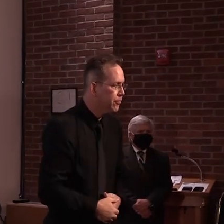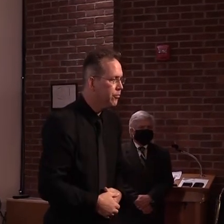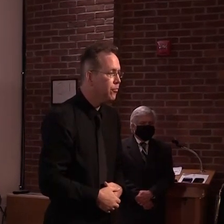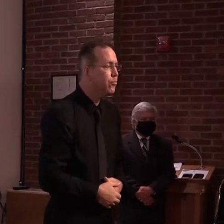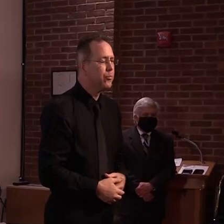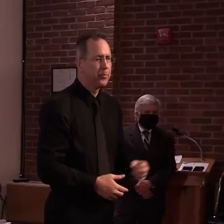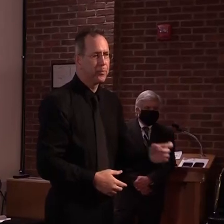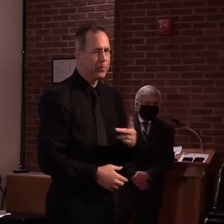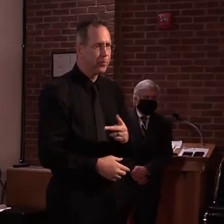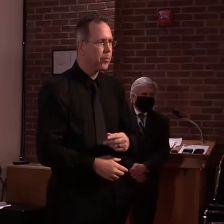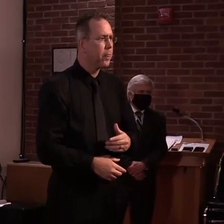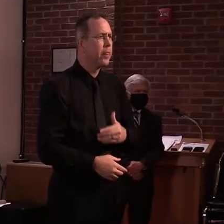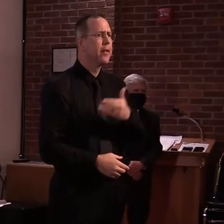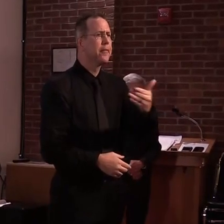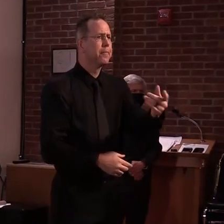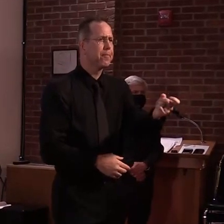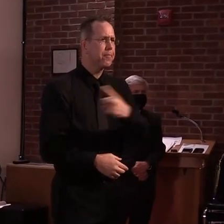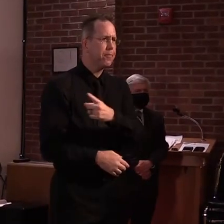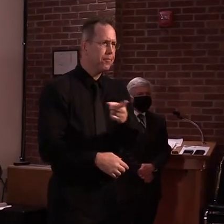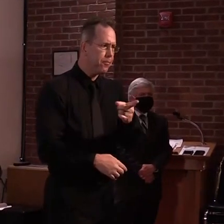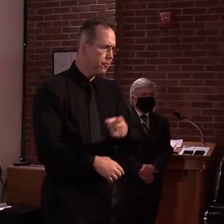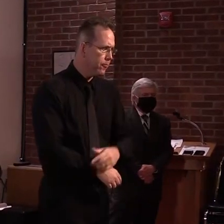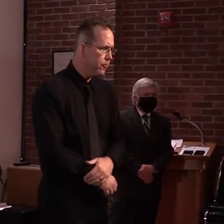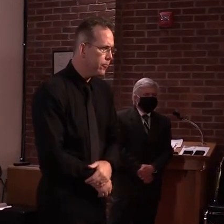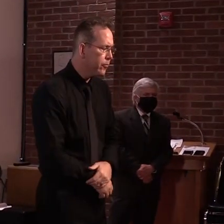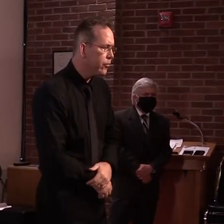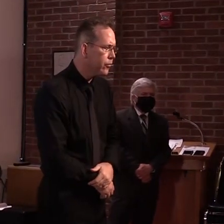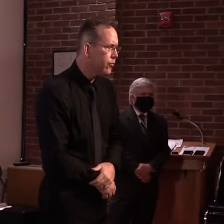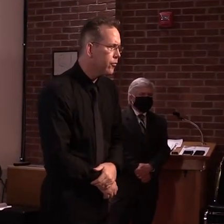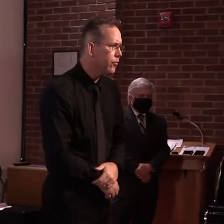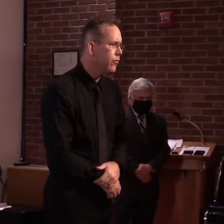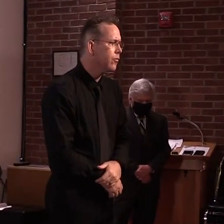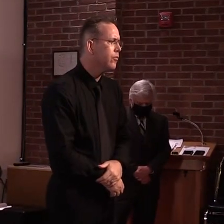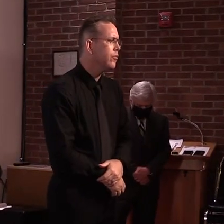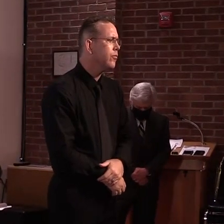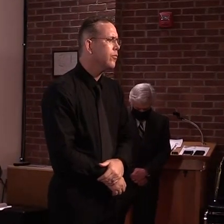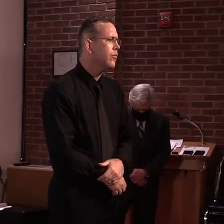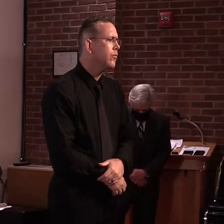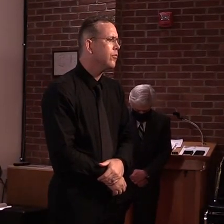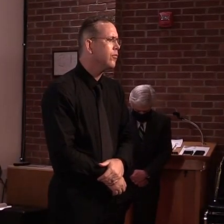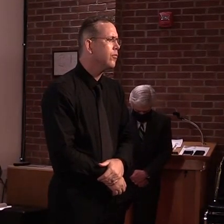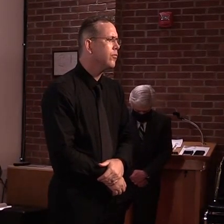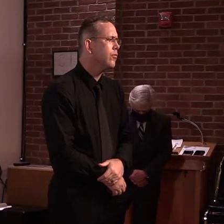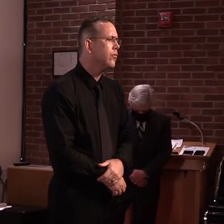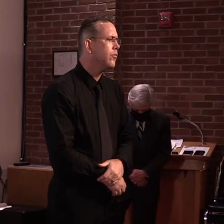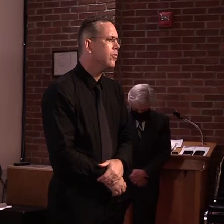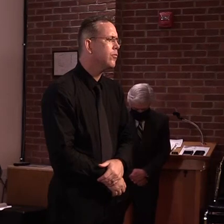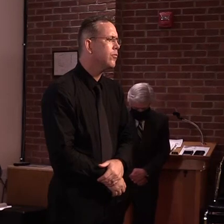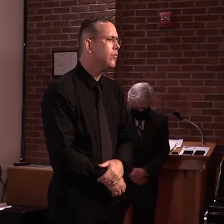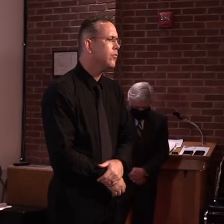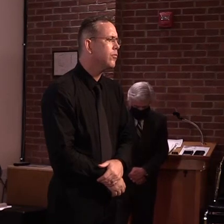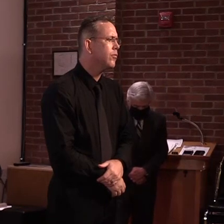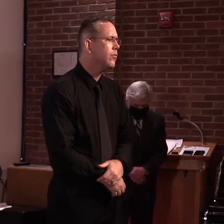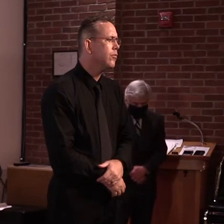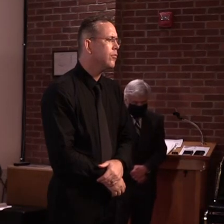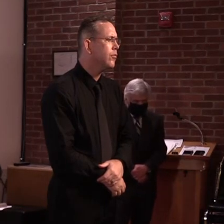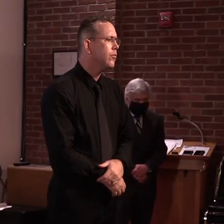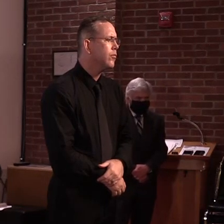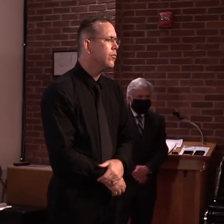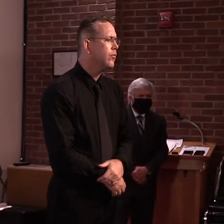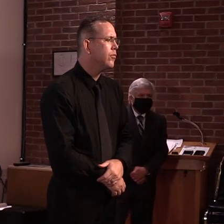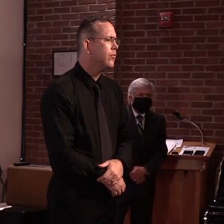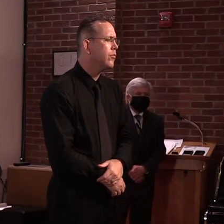Steve? Yeah, Governor, as to your phase two now of the recovery, you have